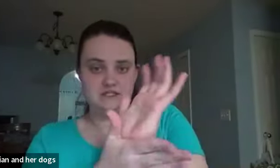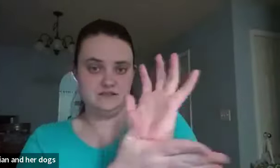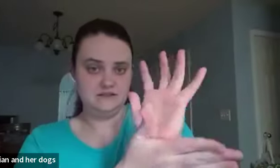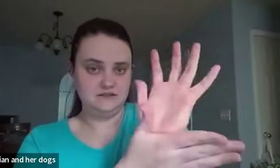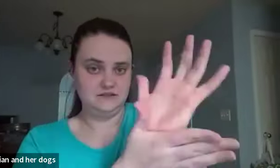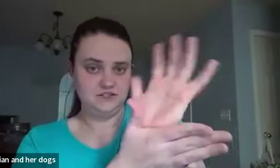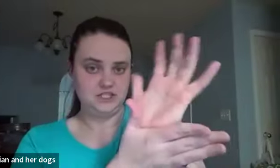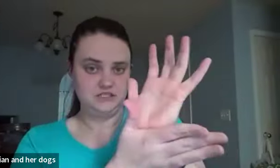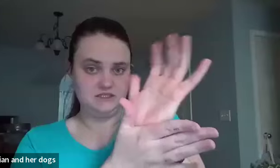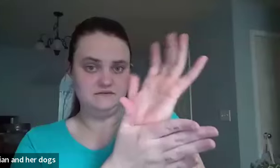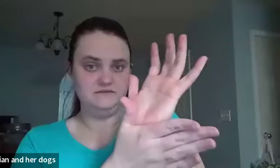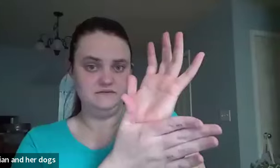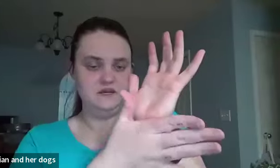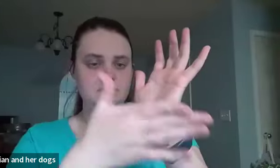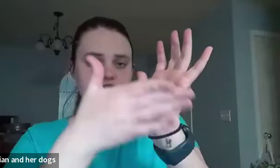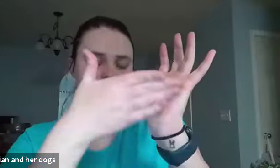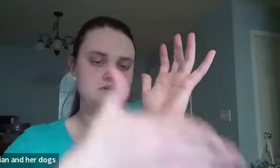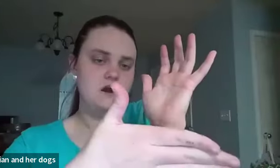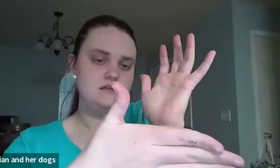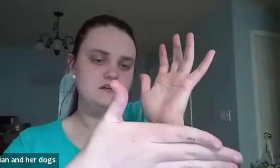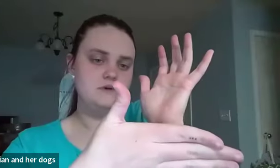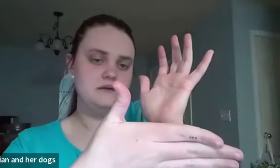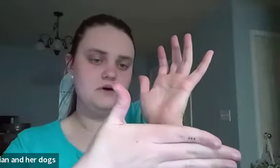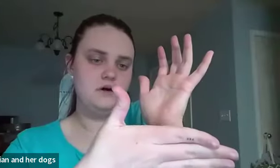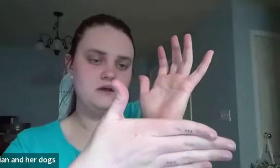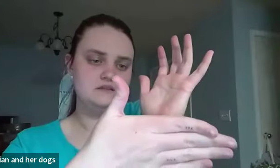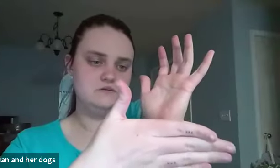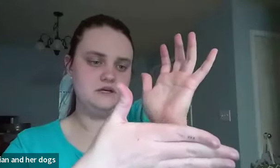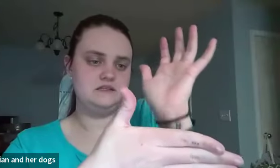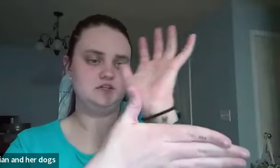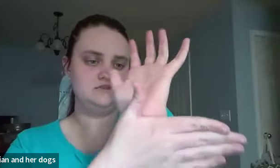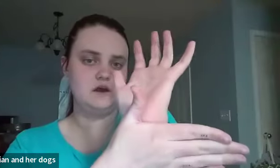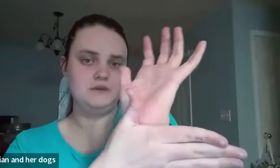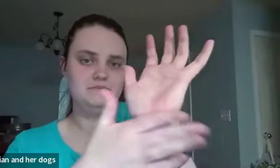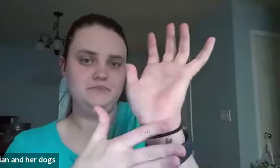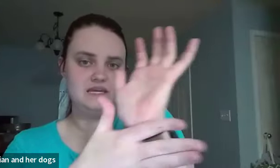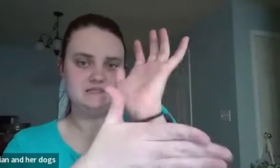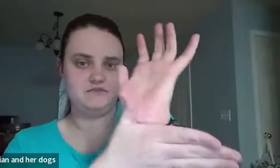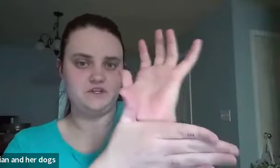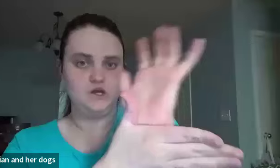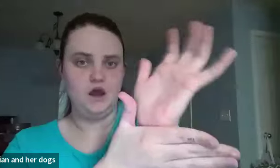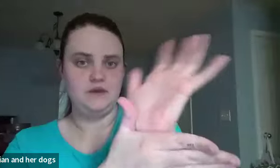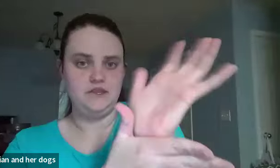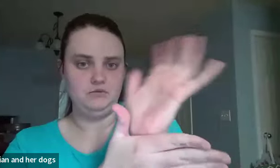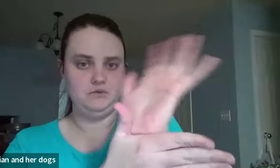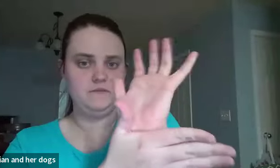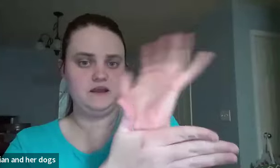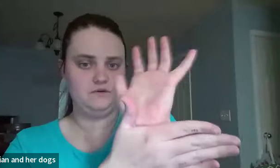cheese. Cheese. So it's your non-dominant palm sideways. Your dominant base is at the top, and then you move it back and